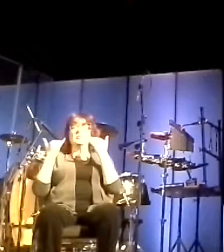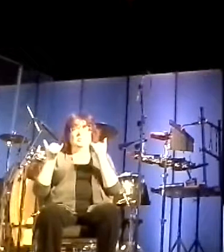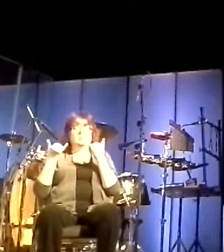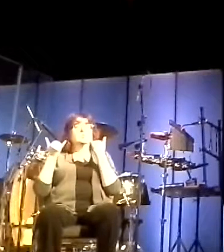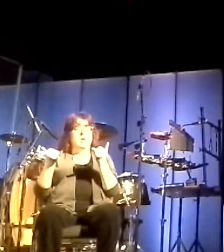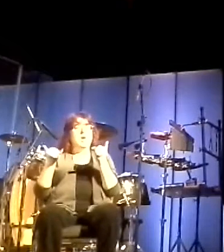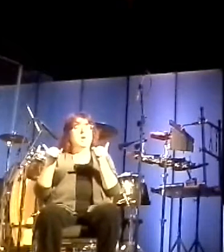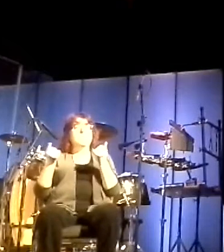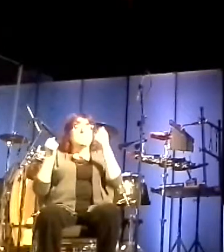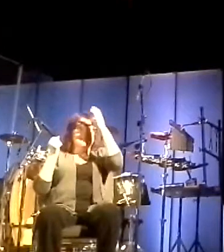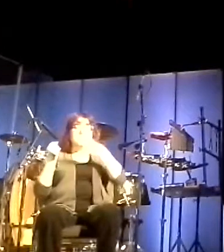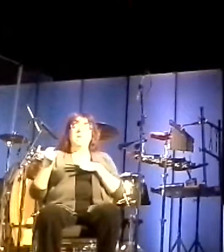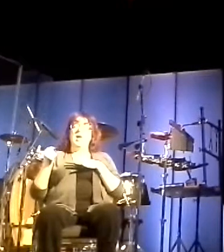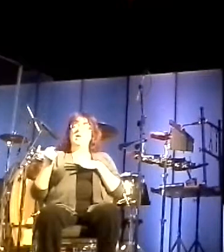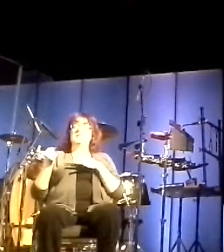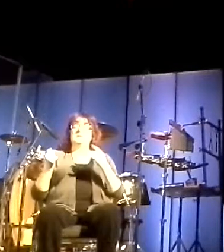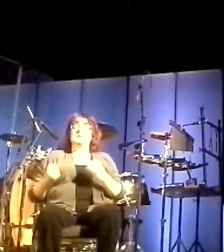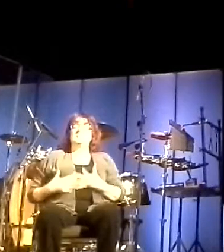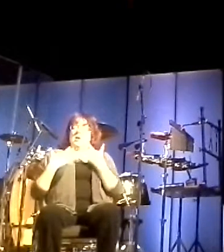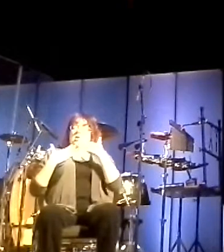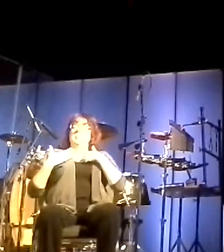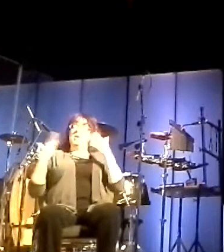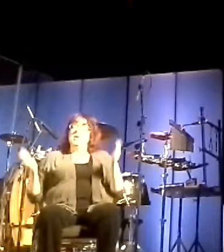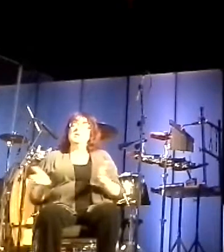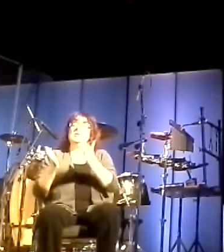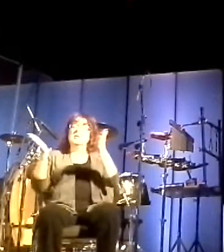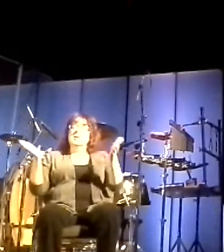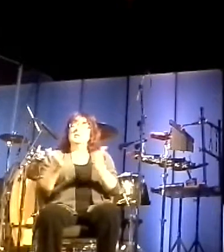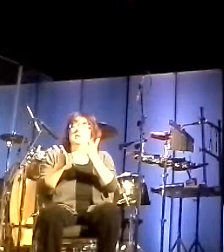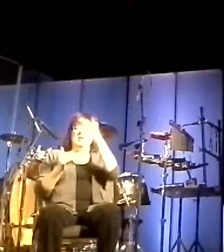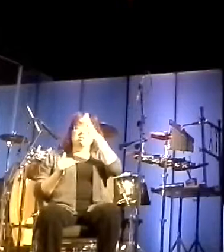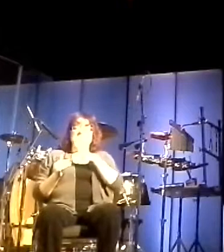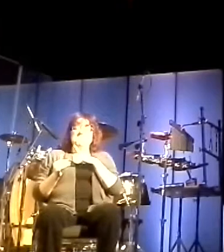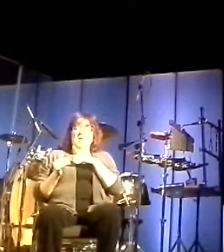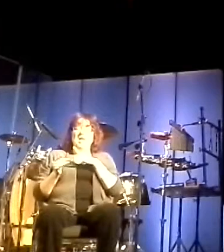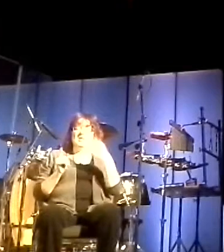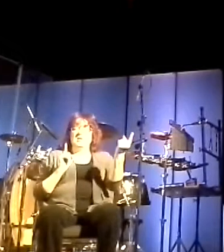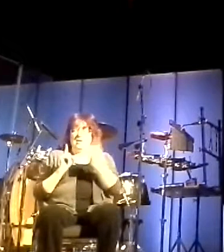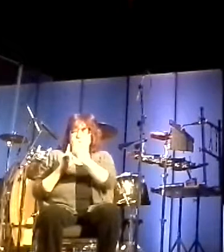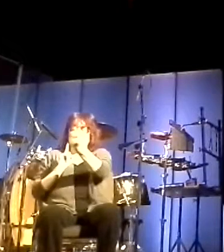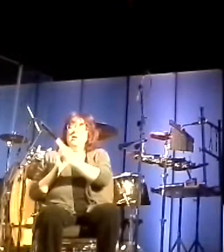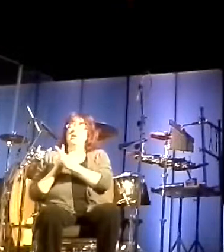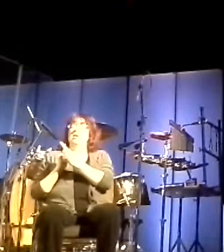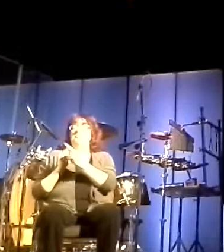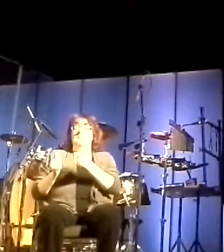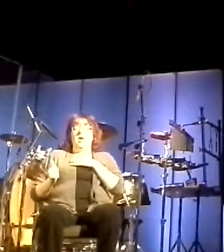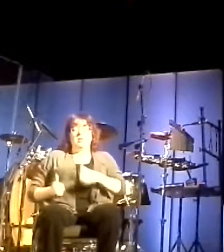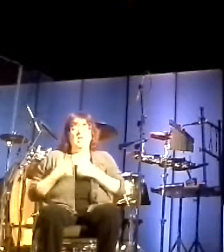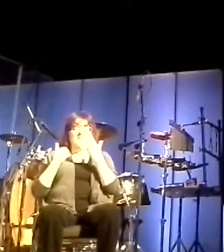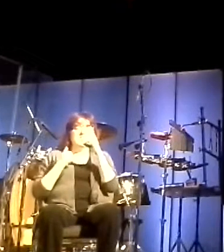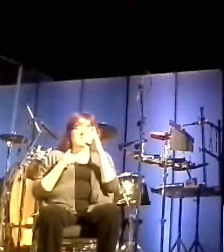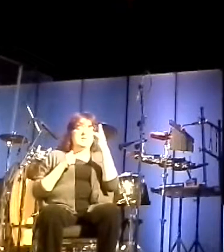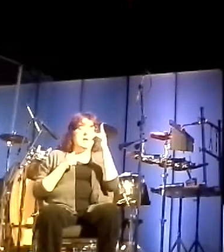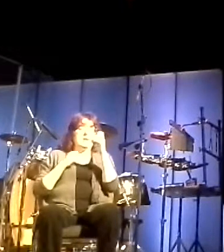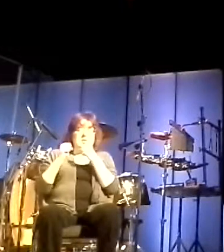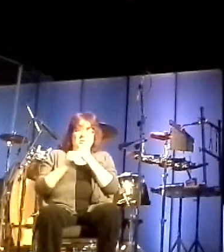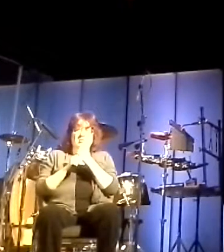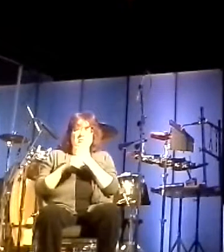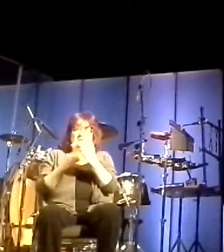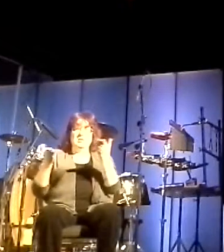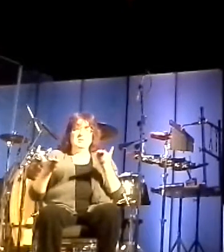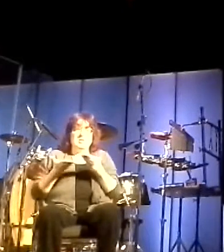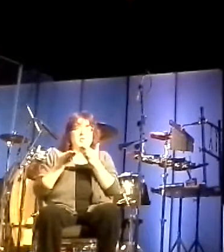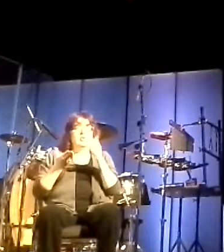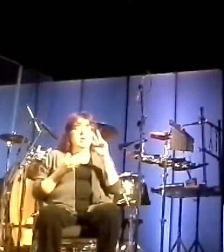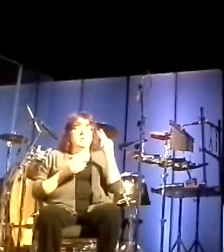today, there are men who have spurred me on. Men have come into my life over the last year, and men have been in my life for 17, 18 years since I've been here at